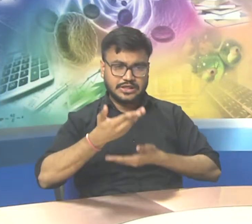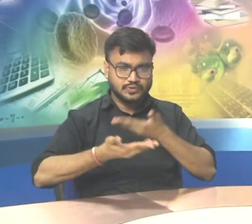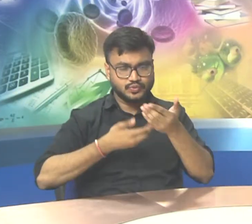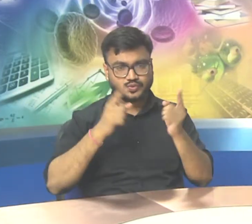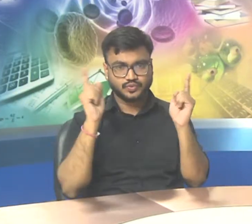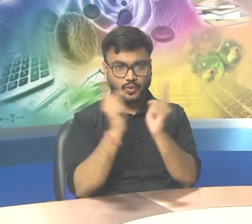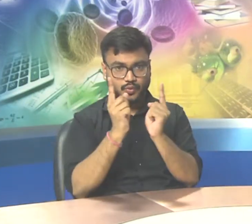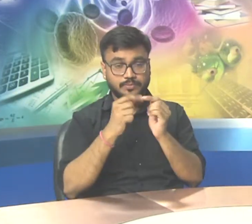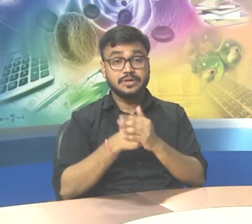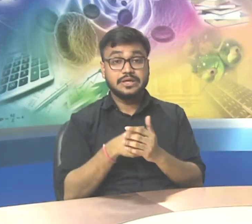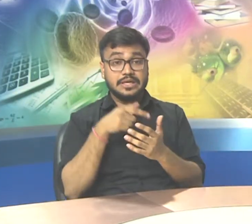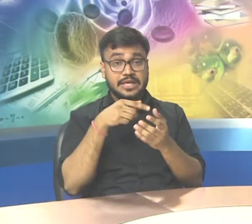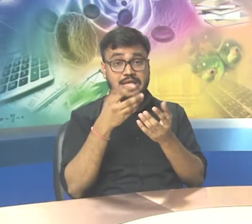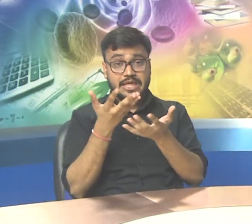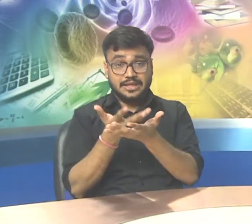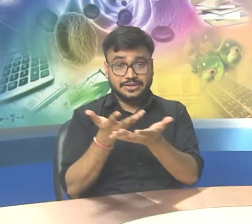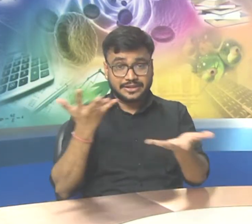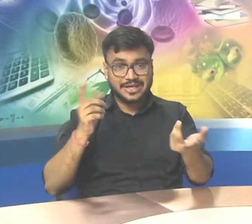In short,